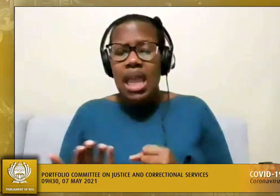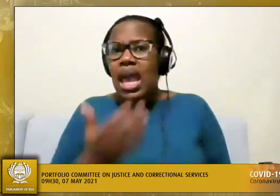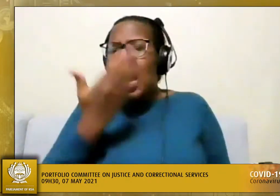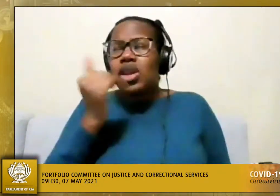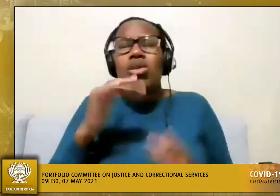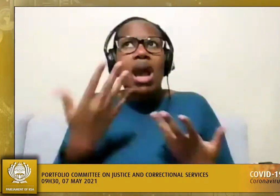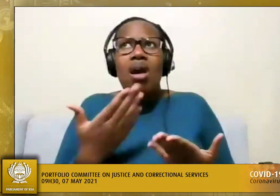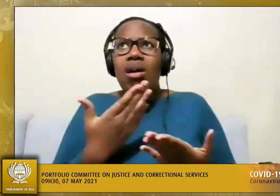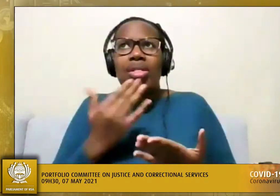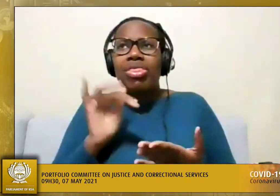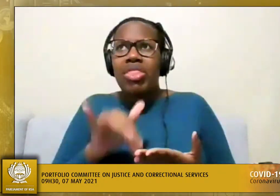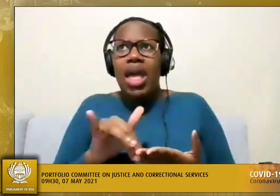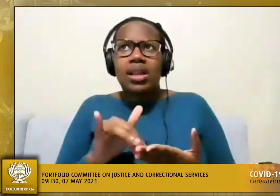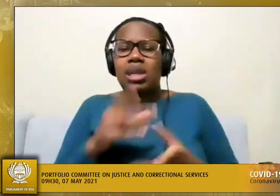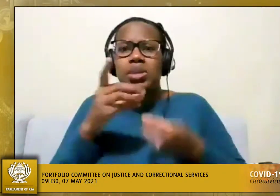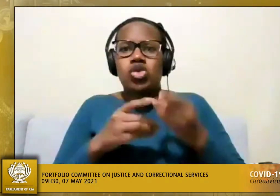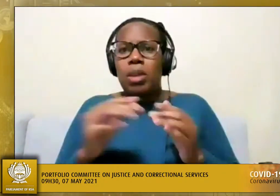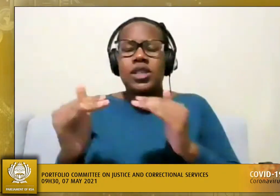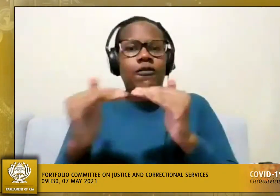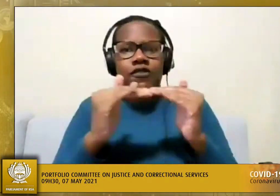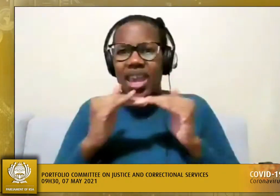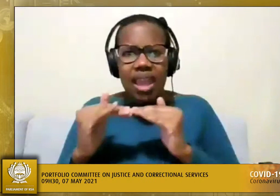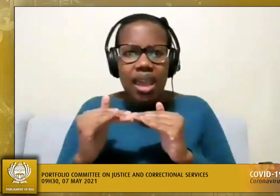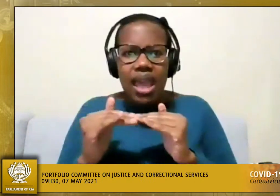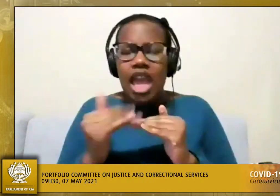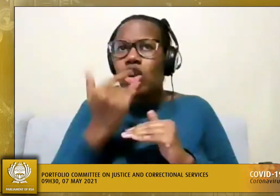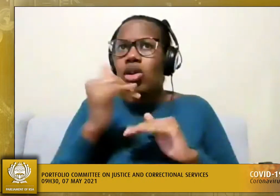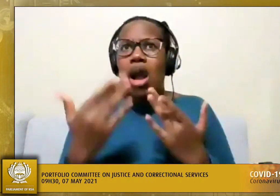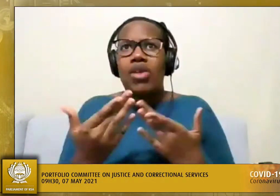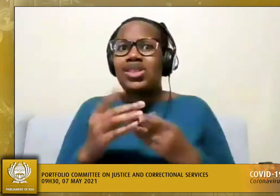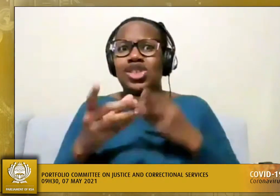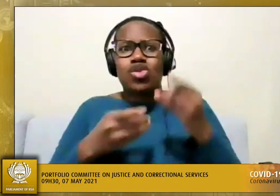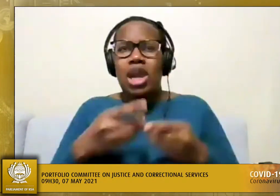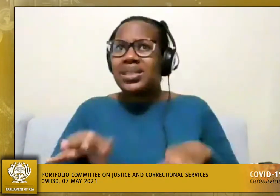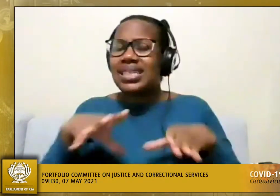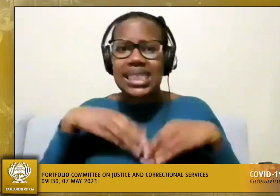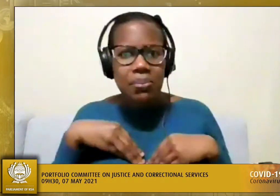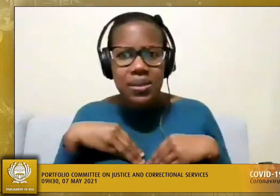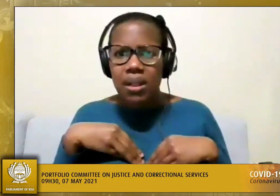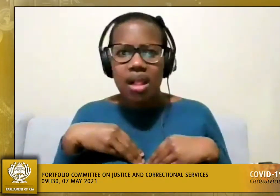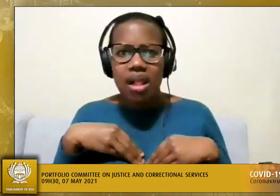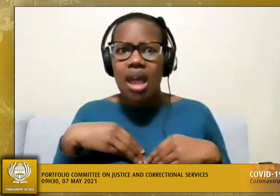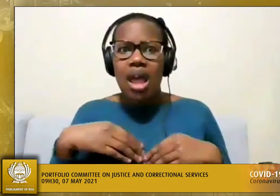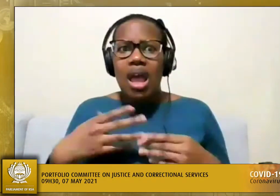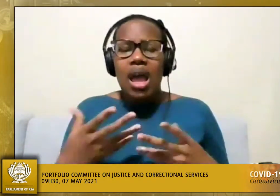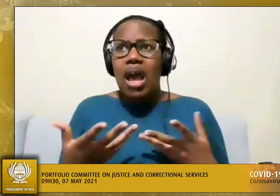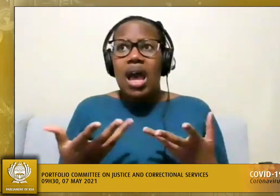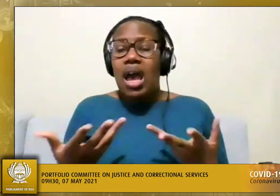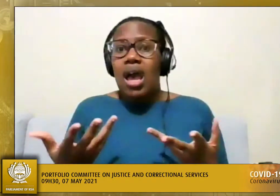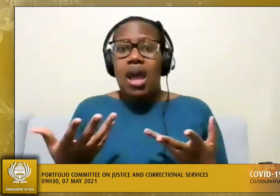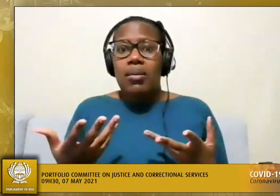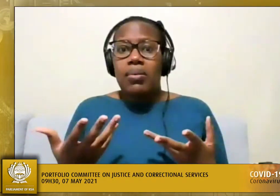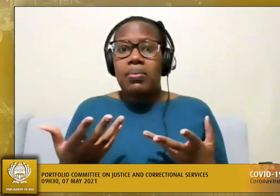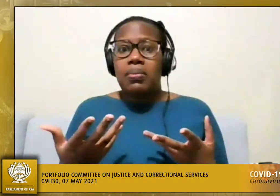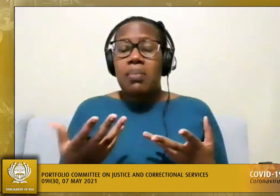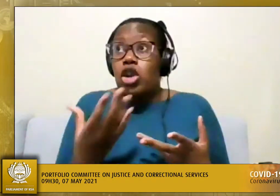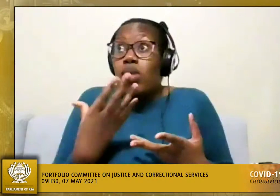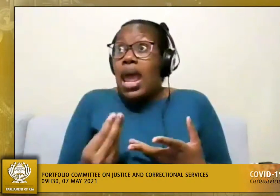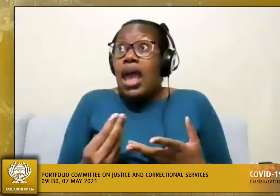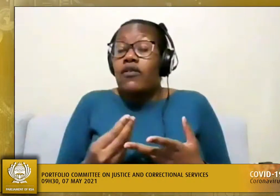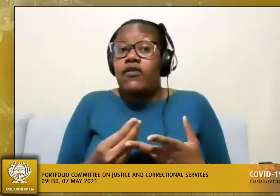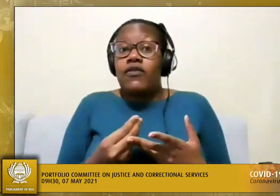that can be described as fair I don't know how that can be described as acceptable I I I I don't lack the words to describe